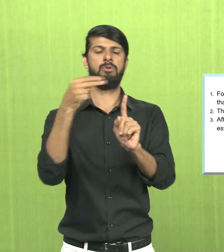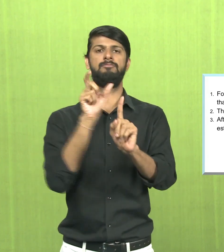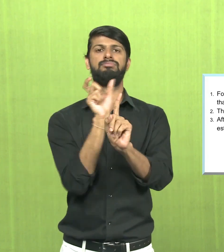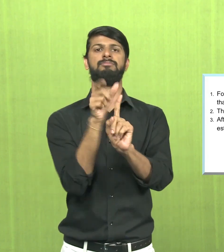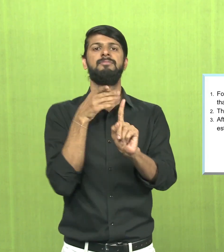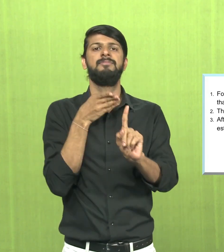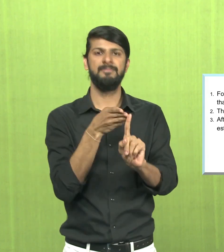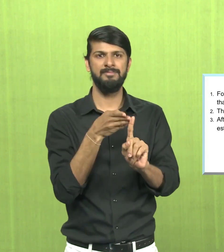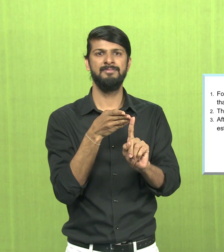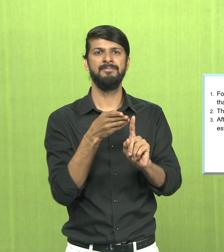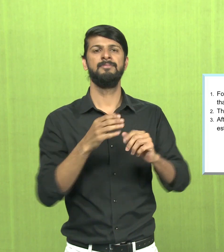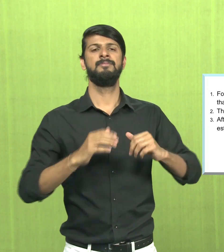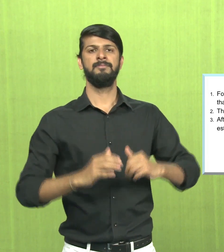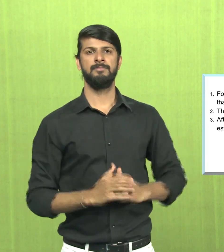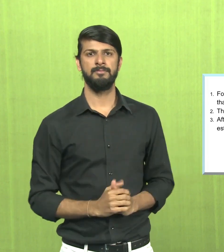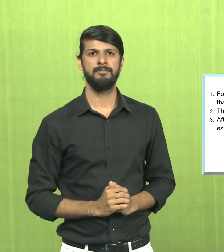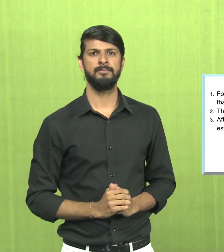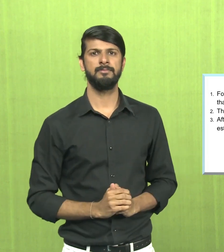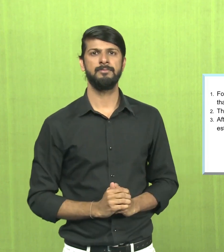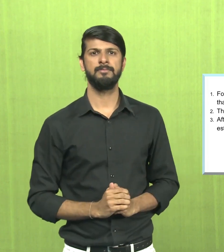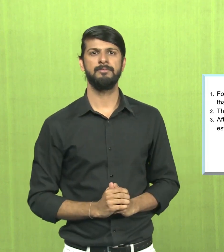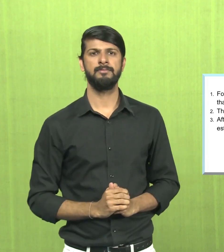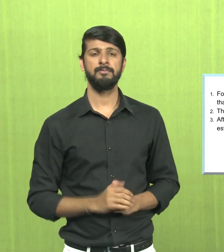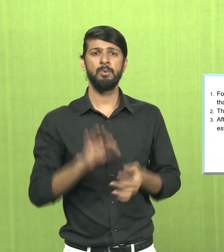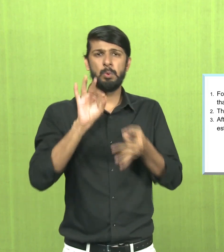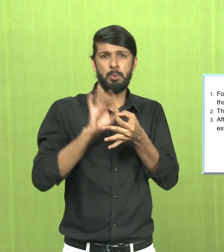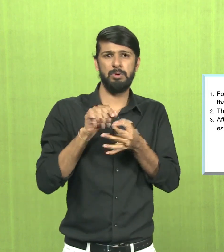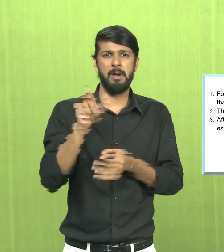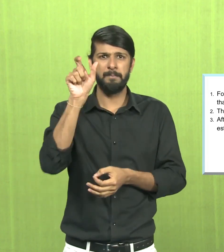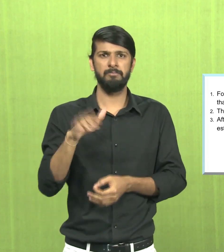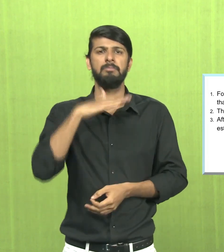awakening, and this person is known as Buddha, or the word Buddha.